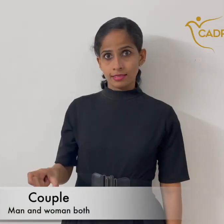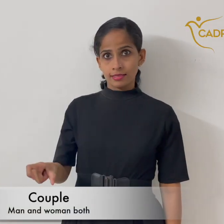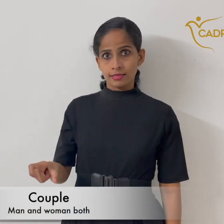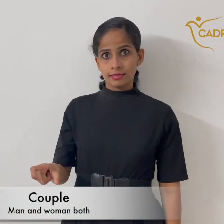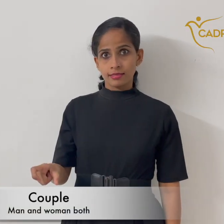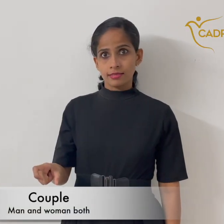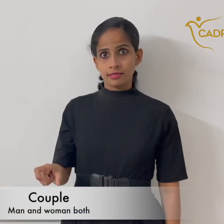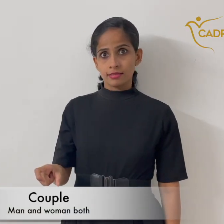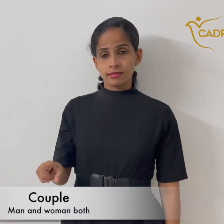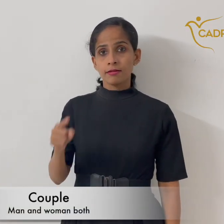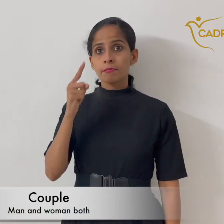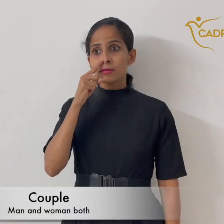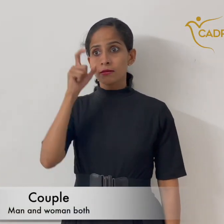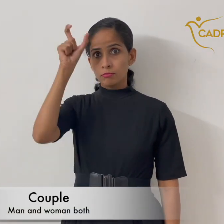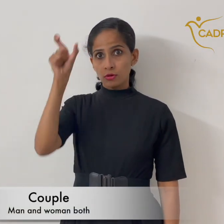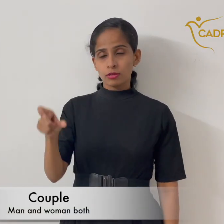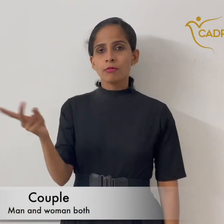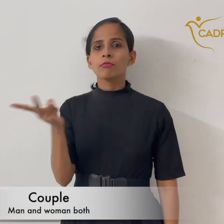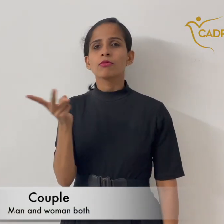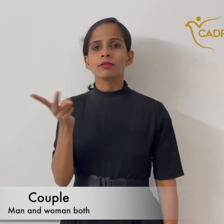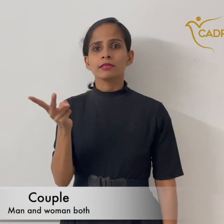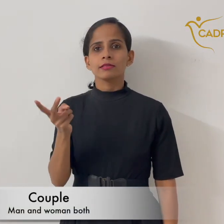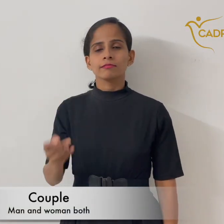Couple, man and woman both.